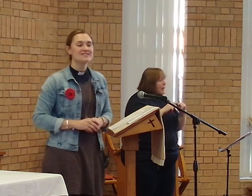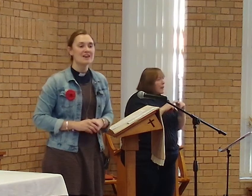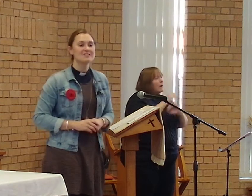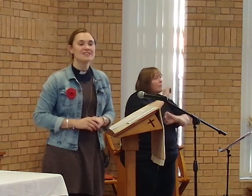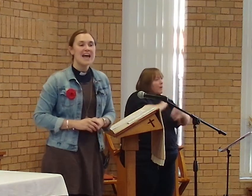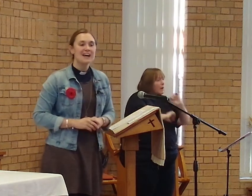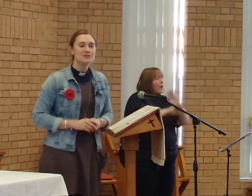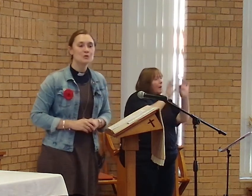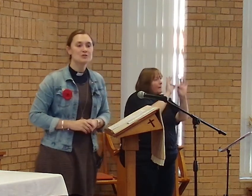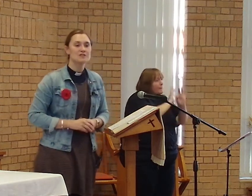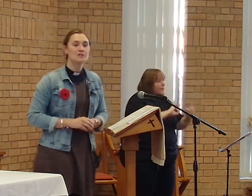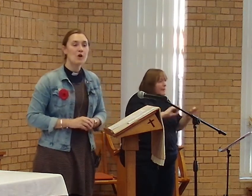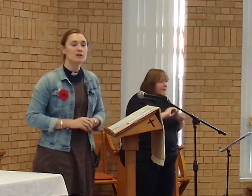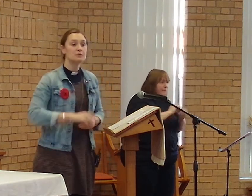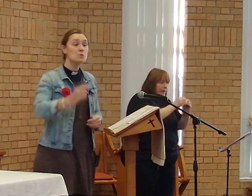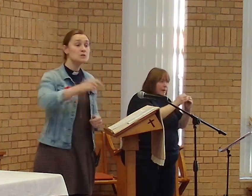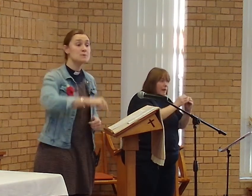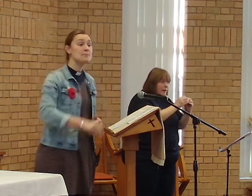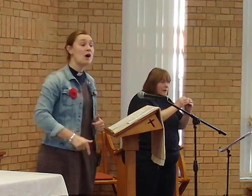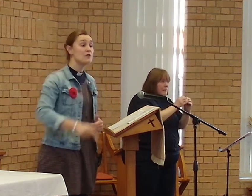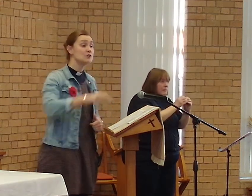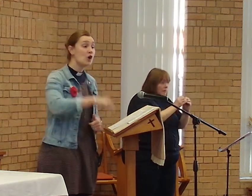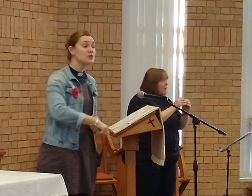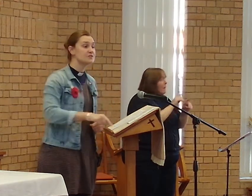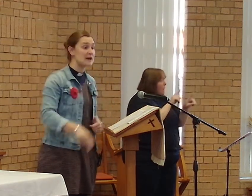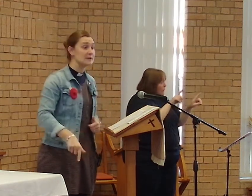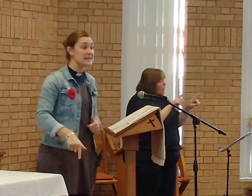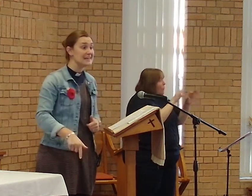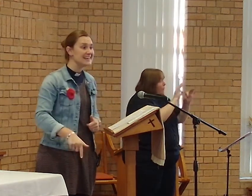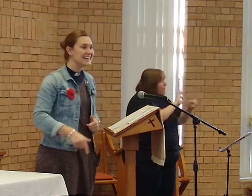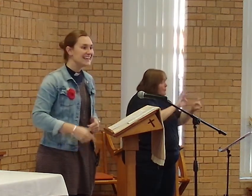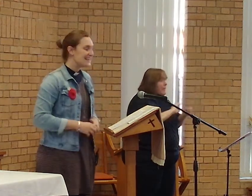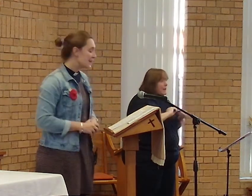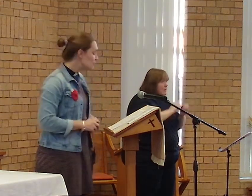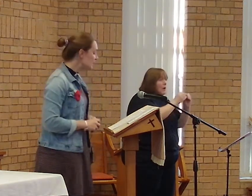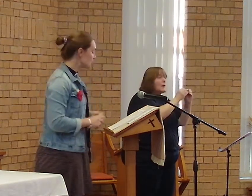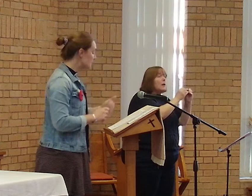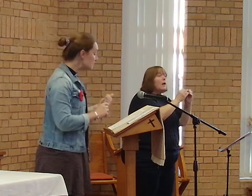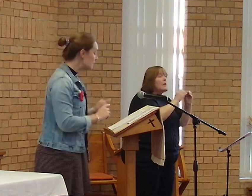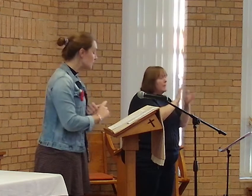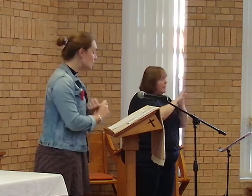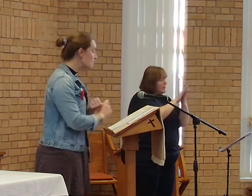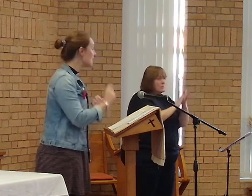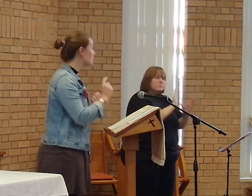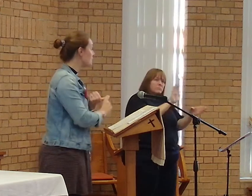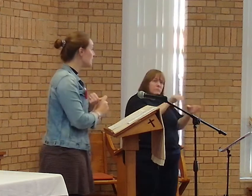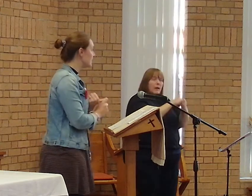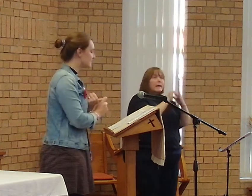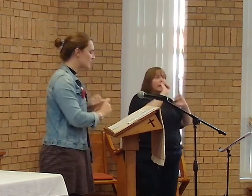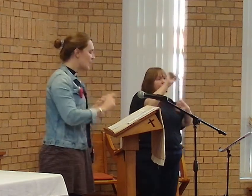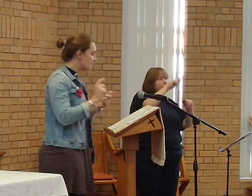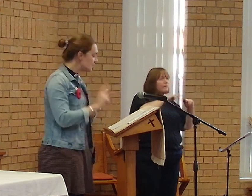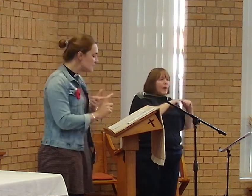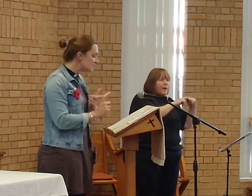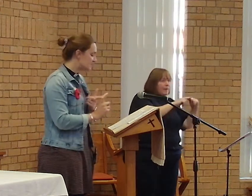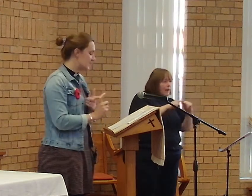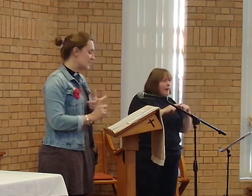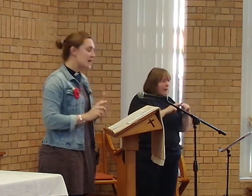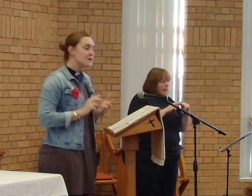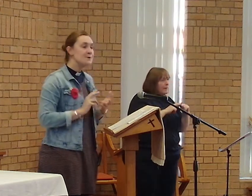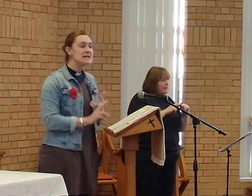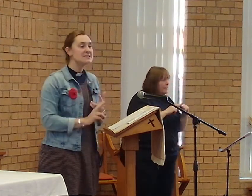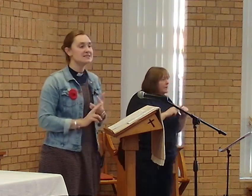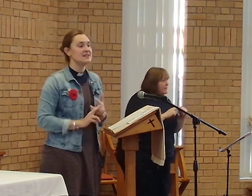will be sons and daughters of God. If we want to be part of God's family, then we should be people who make for peace, for